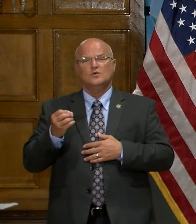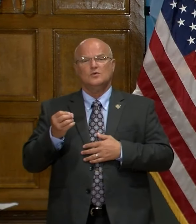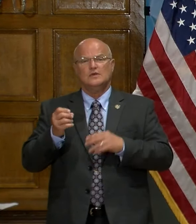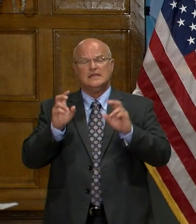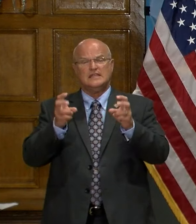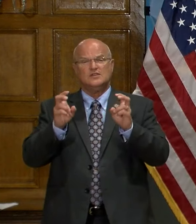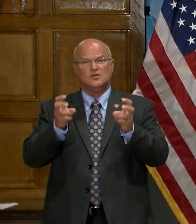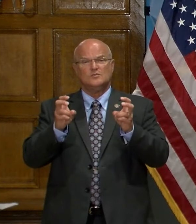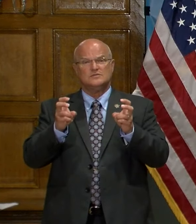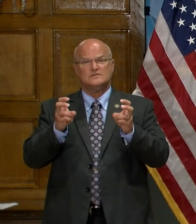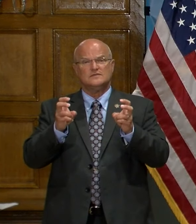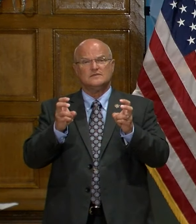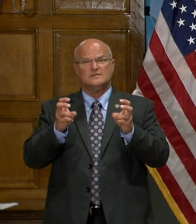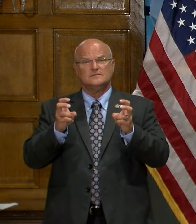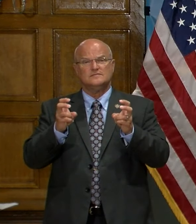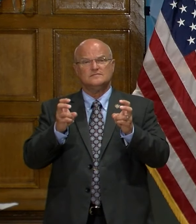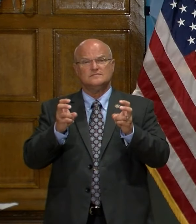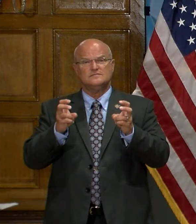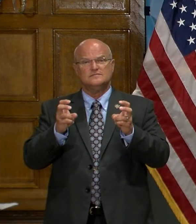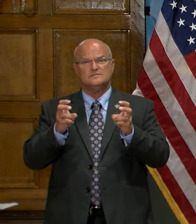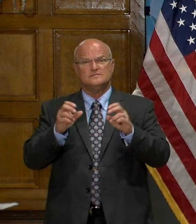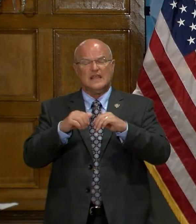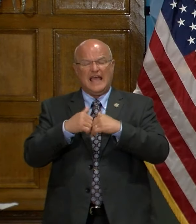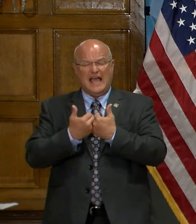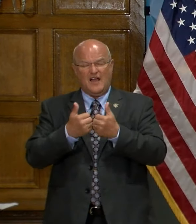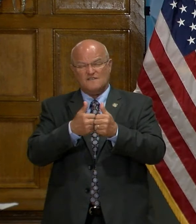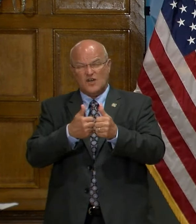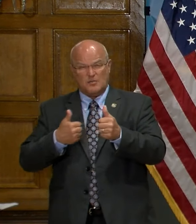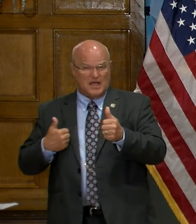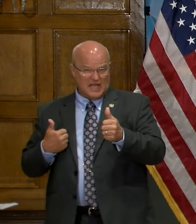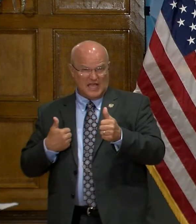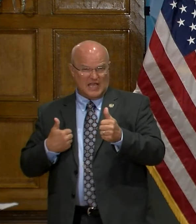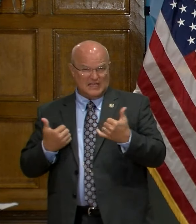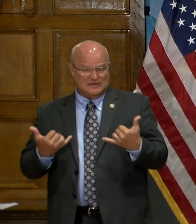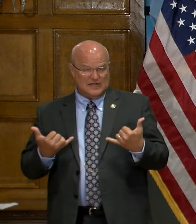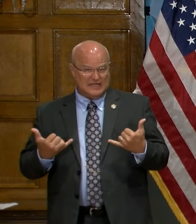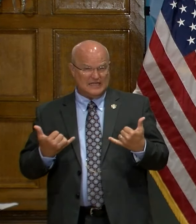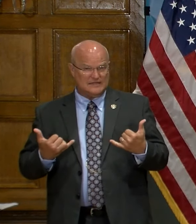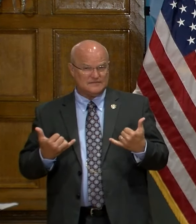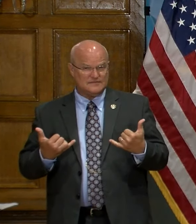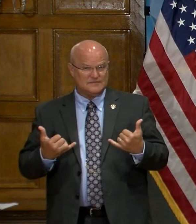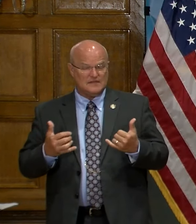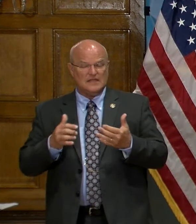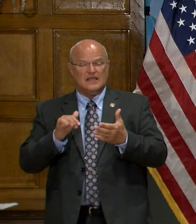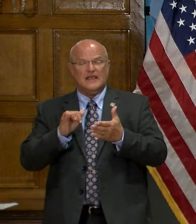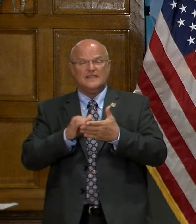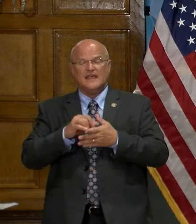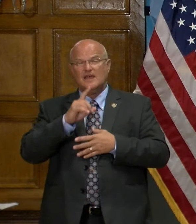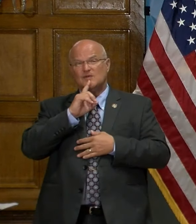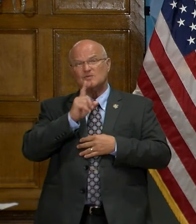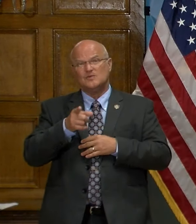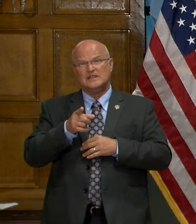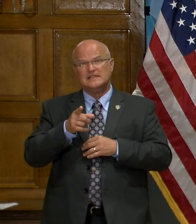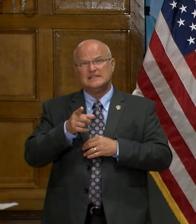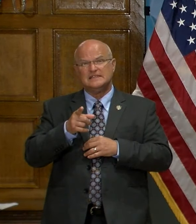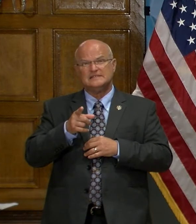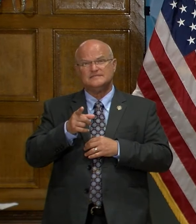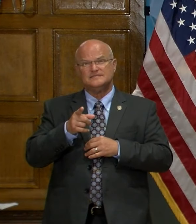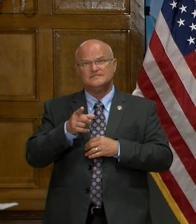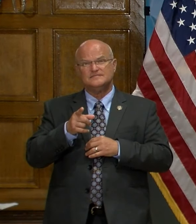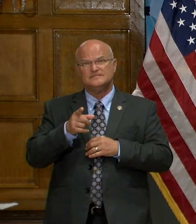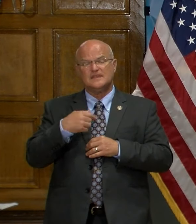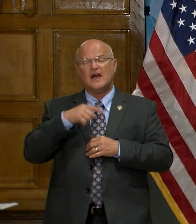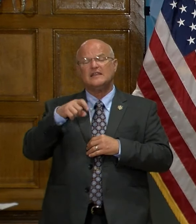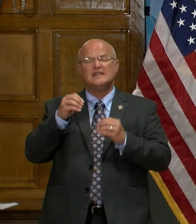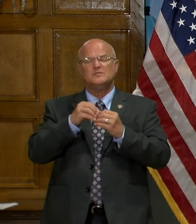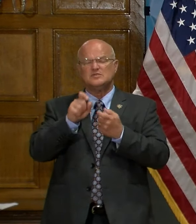So in terms of how far behind we are, you know, that really I